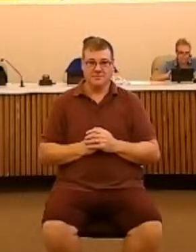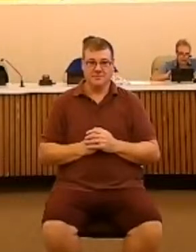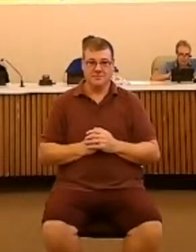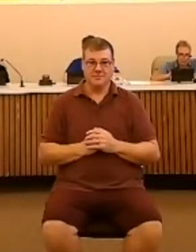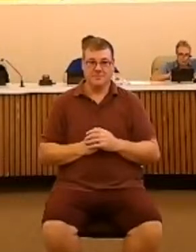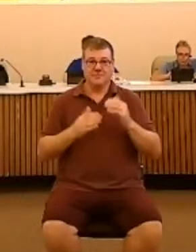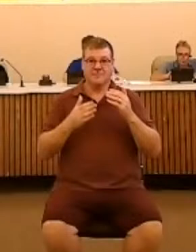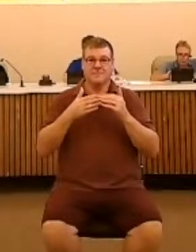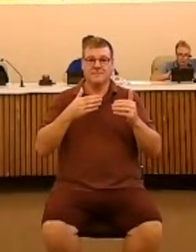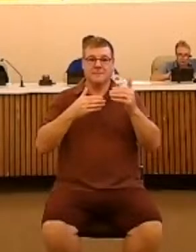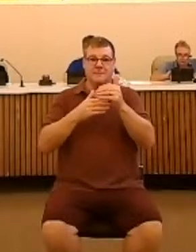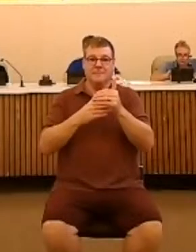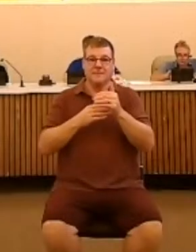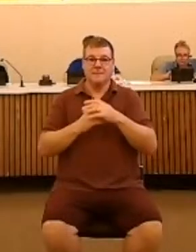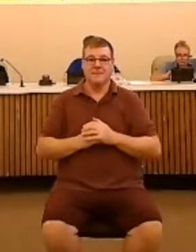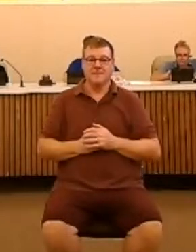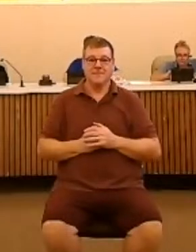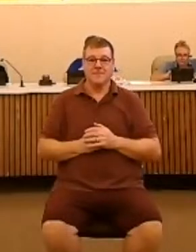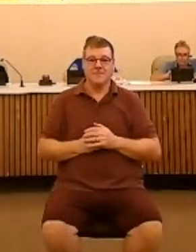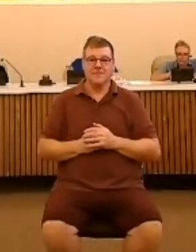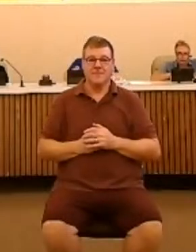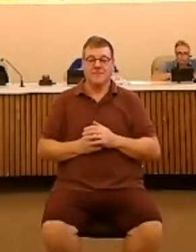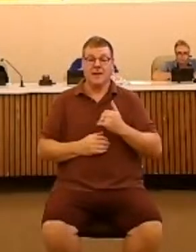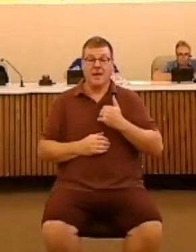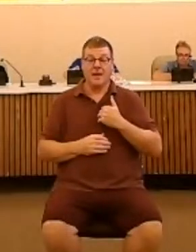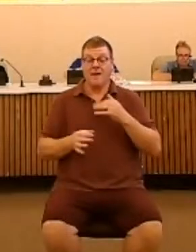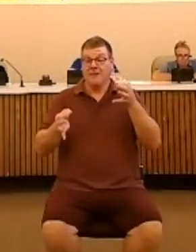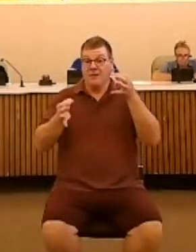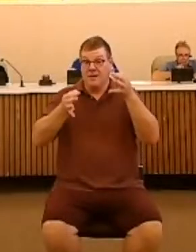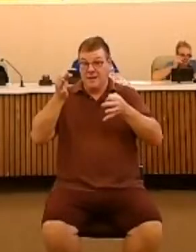next up, we have the public hearing